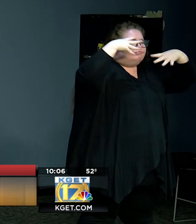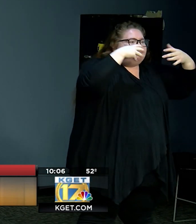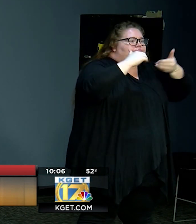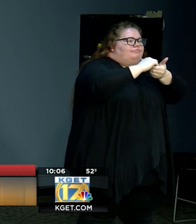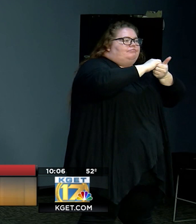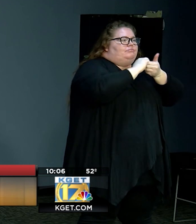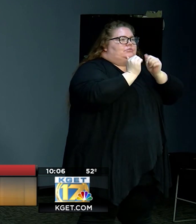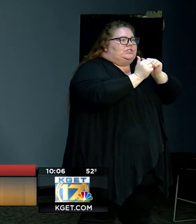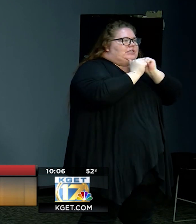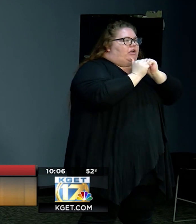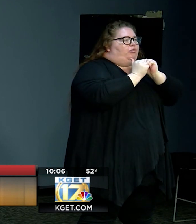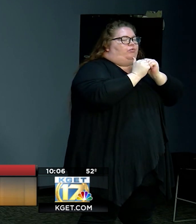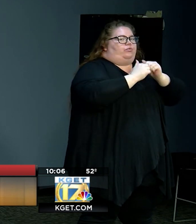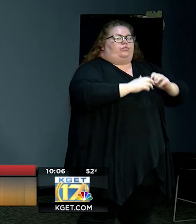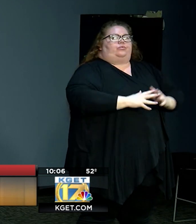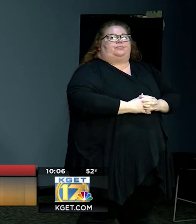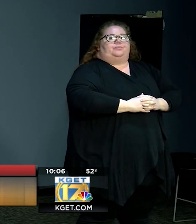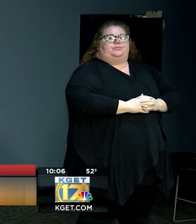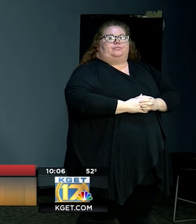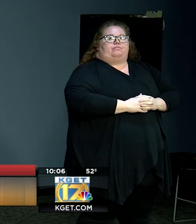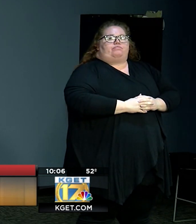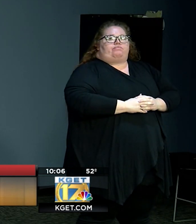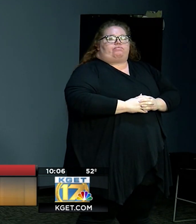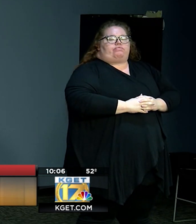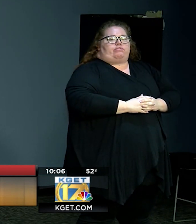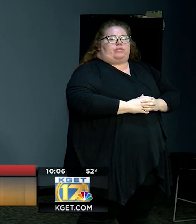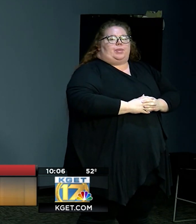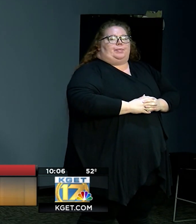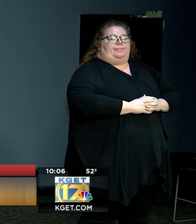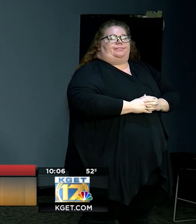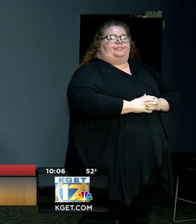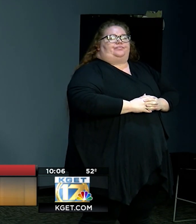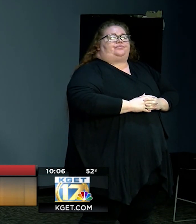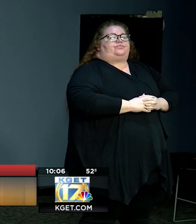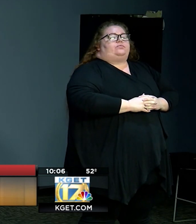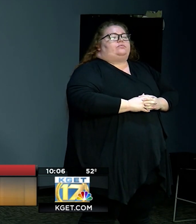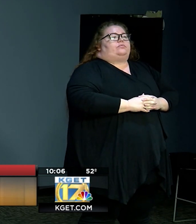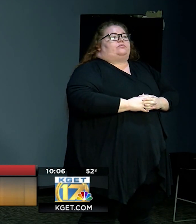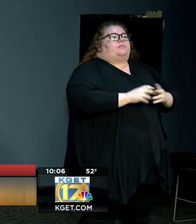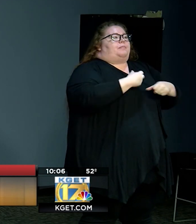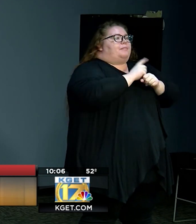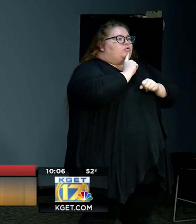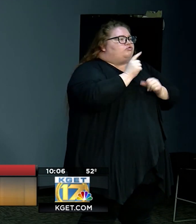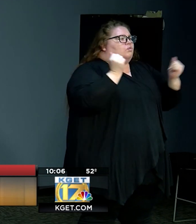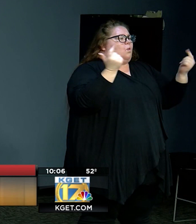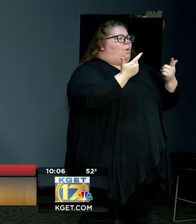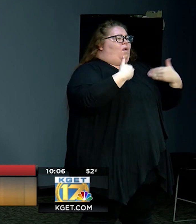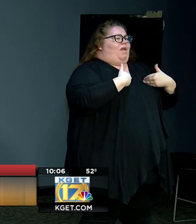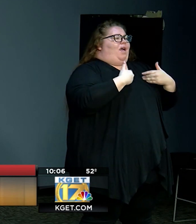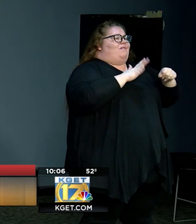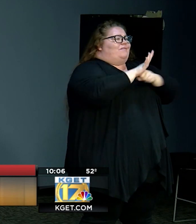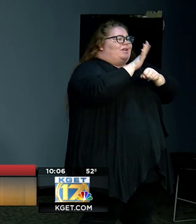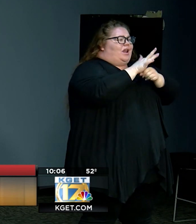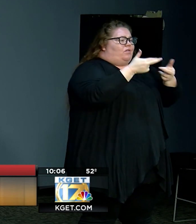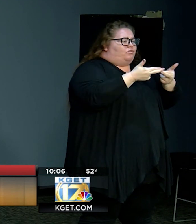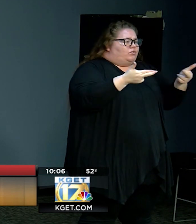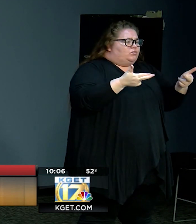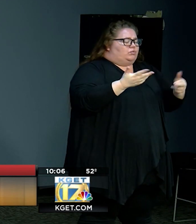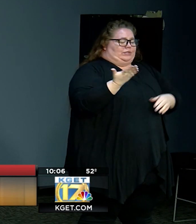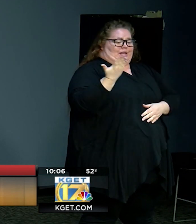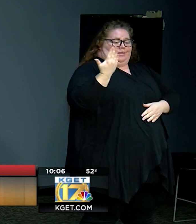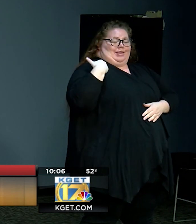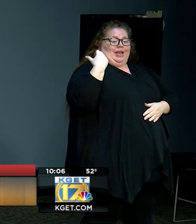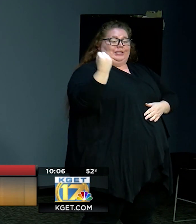closely, and they're checking to make sure that everyone has the resources that are needed. Last